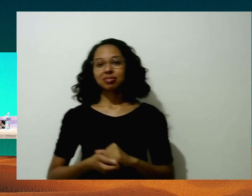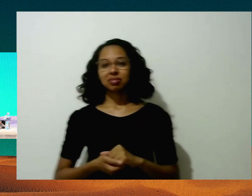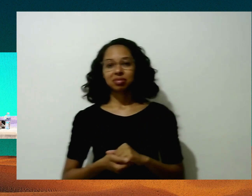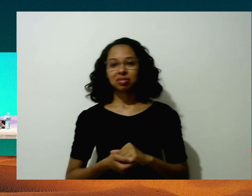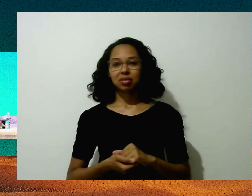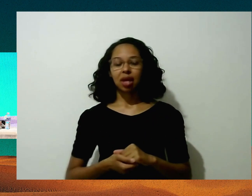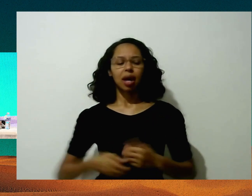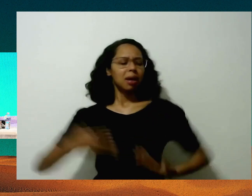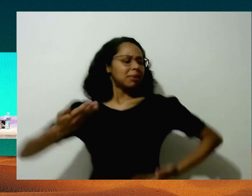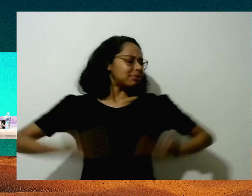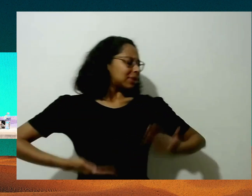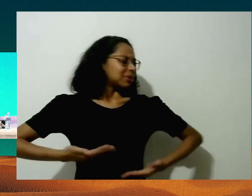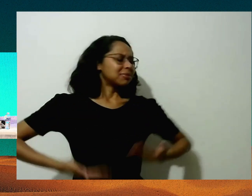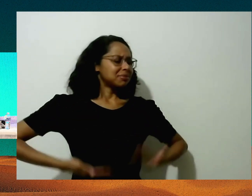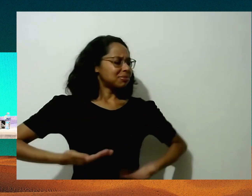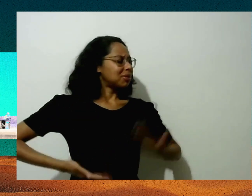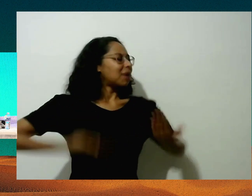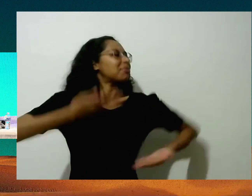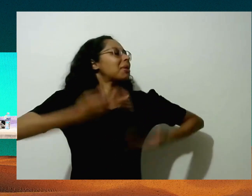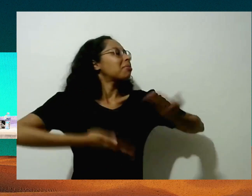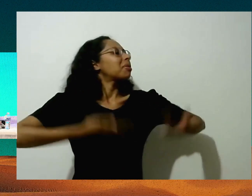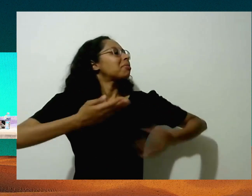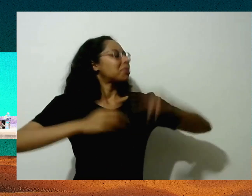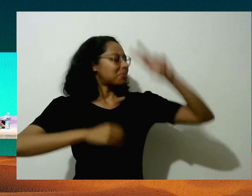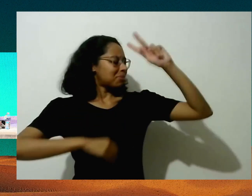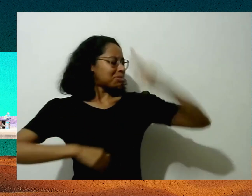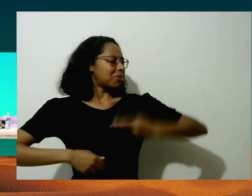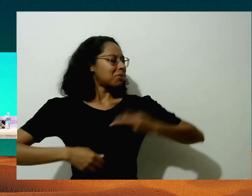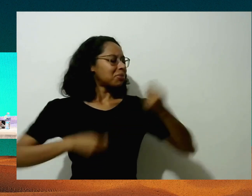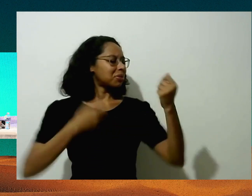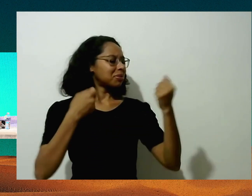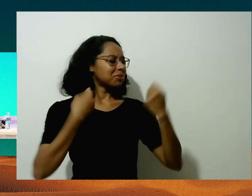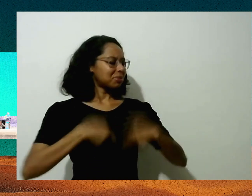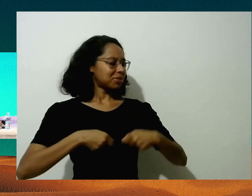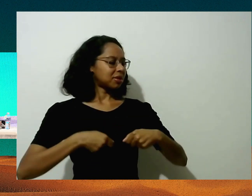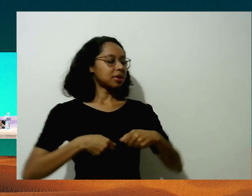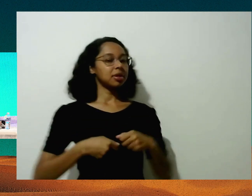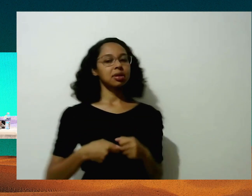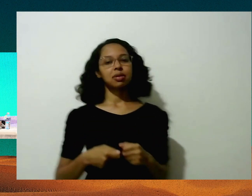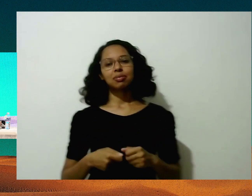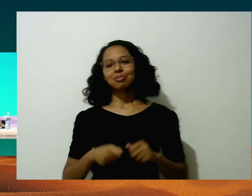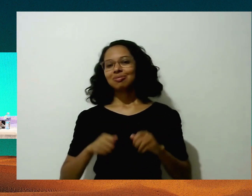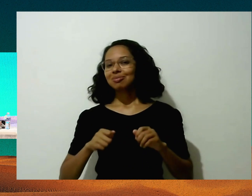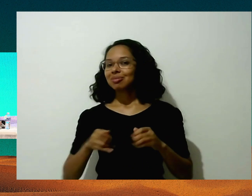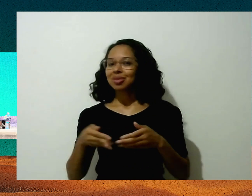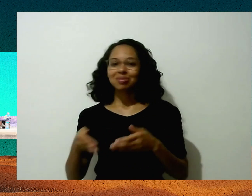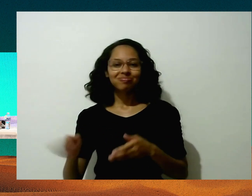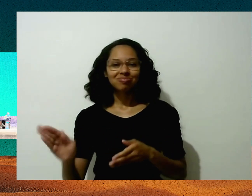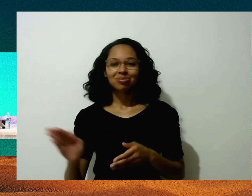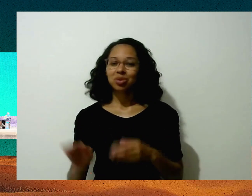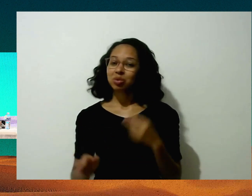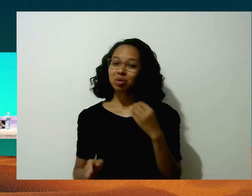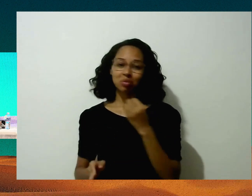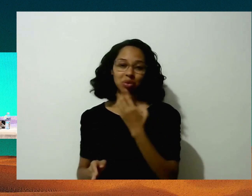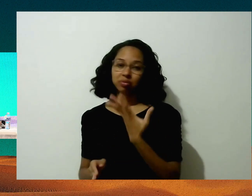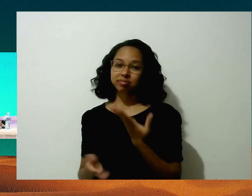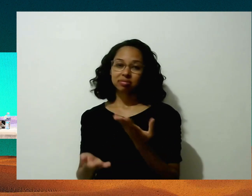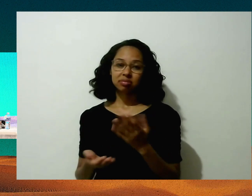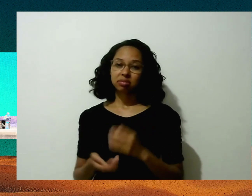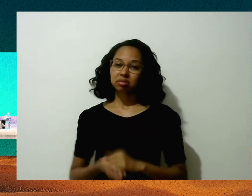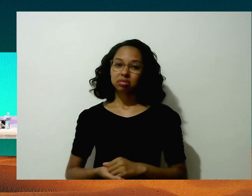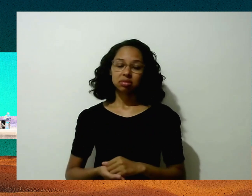heart, wanting to give the best to God. Mas esse caminho não funciona. But this path does not work. Então vamos